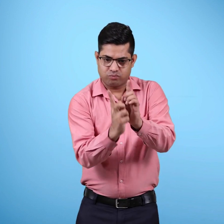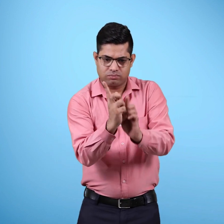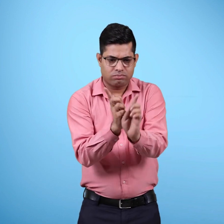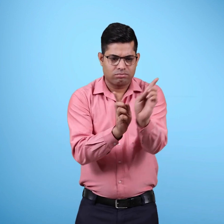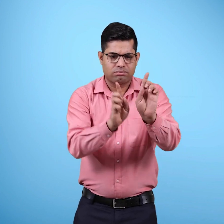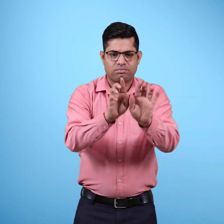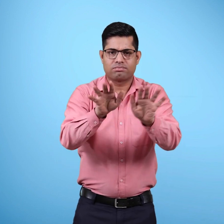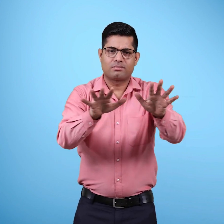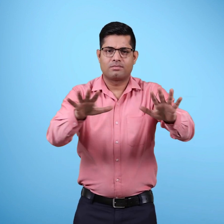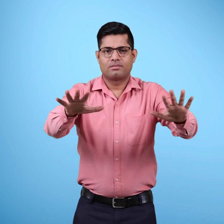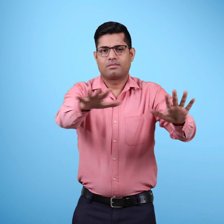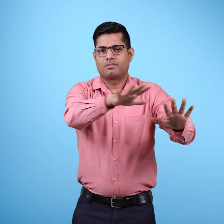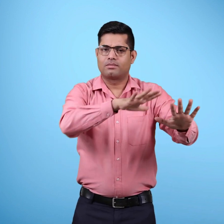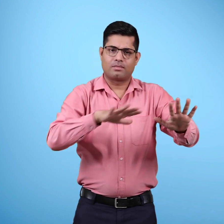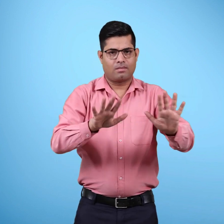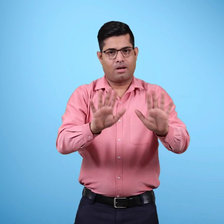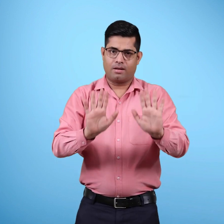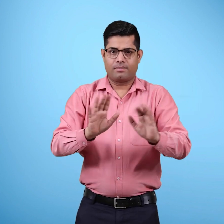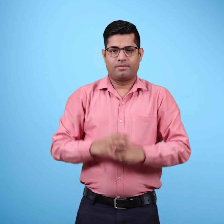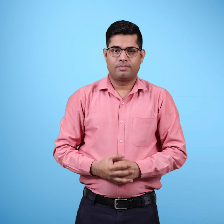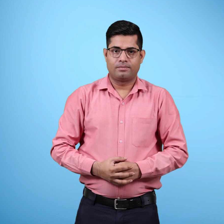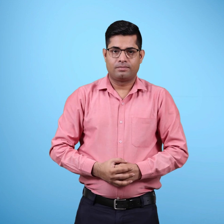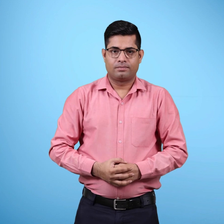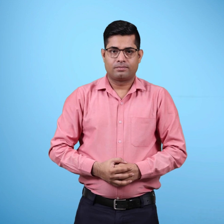and may not have many branches.